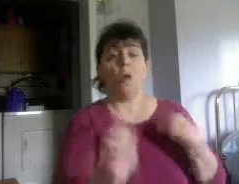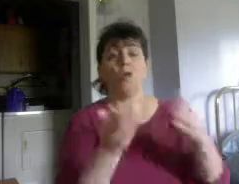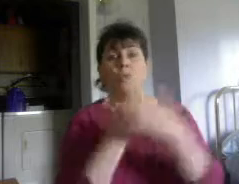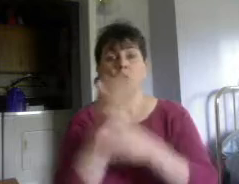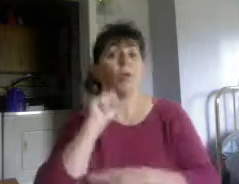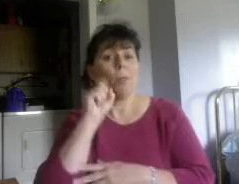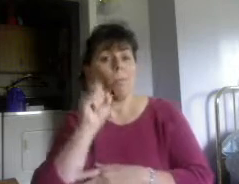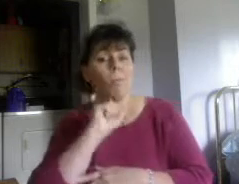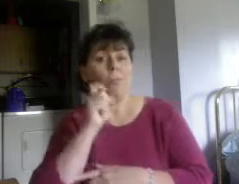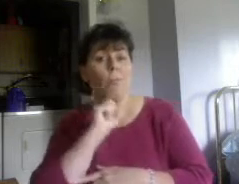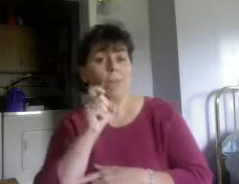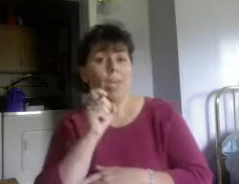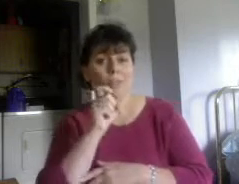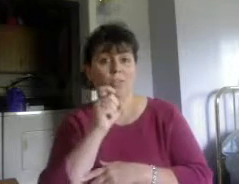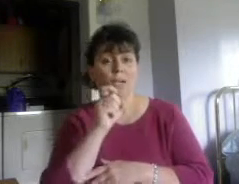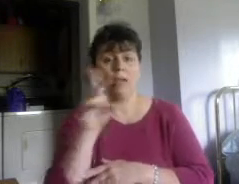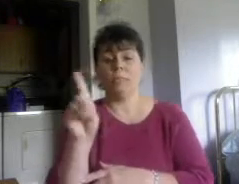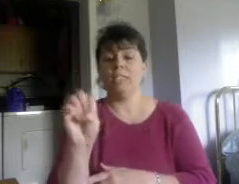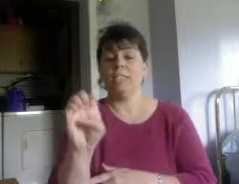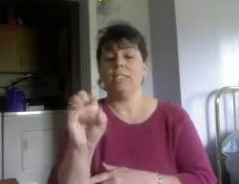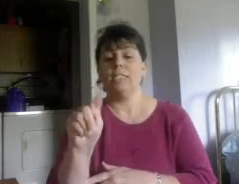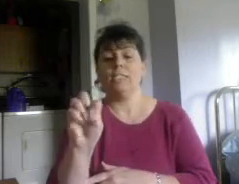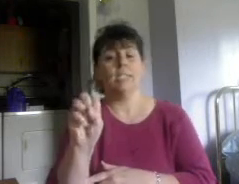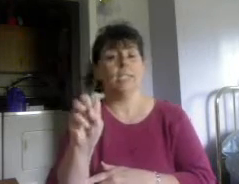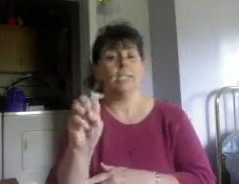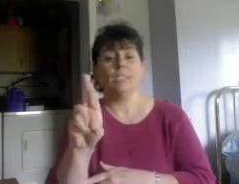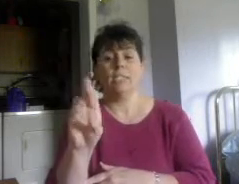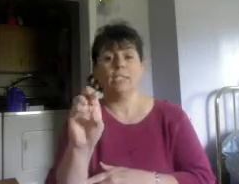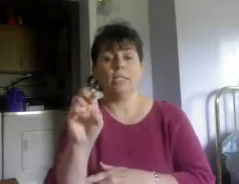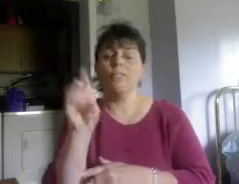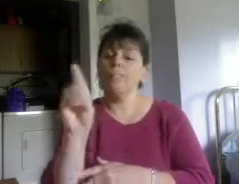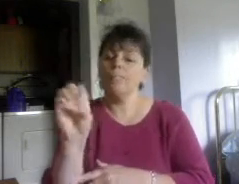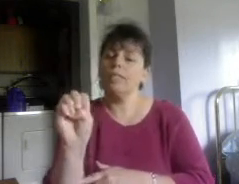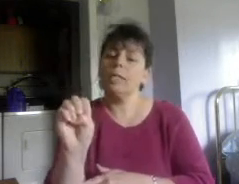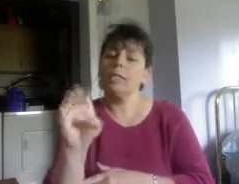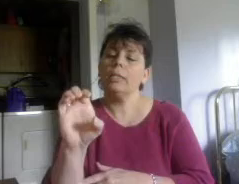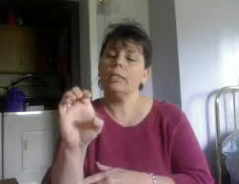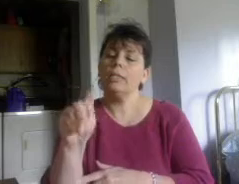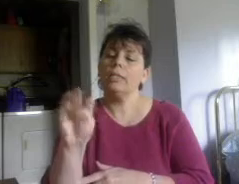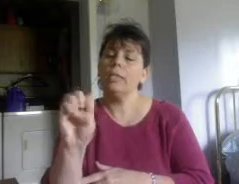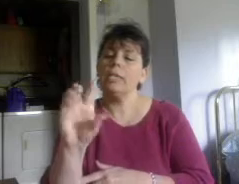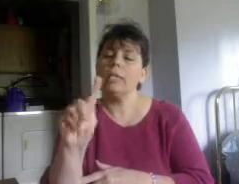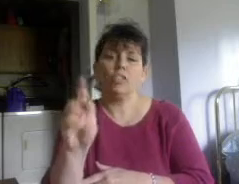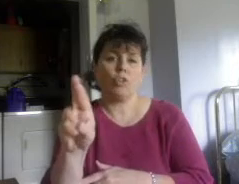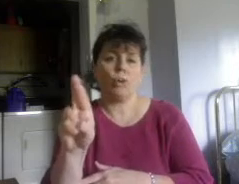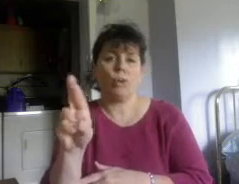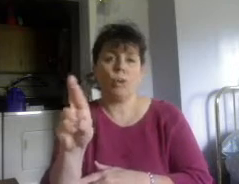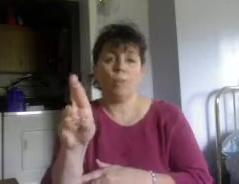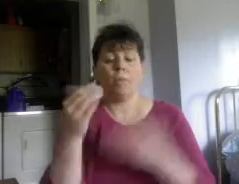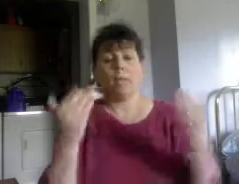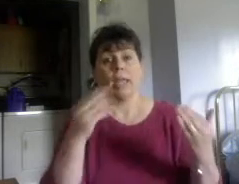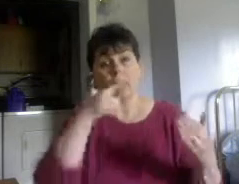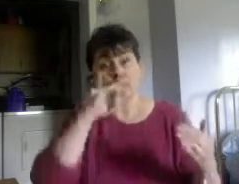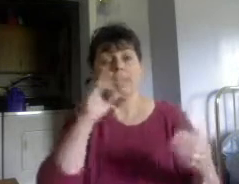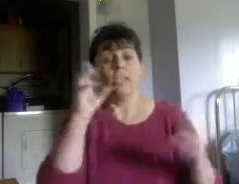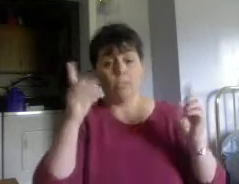school. Whatever facility you use, whether it's a gymnasium or a recreational community center, a church basement,